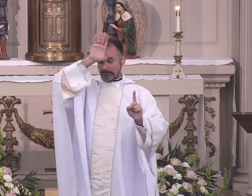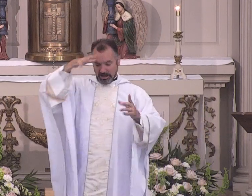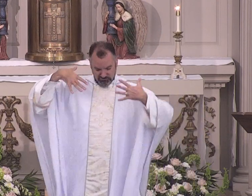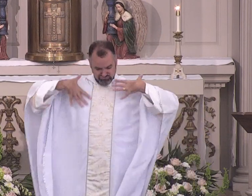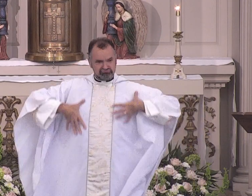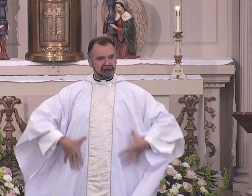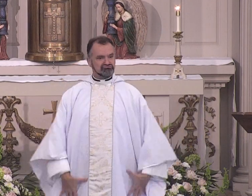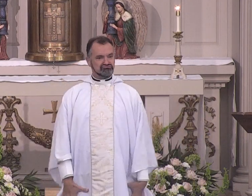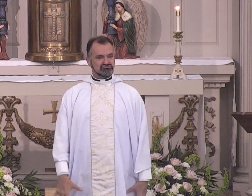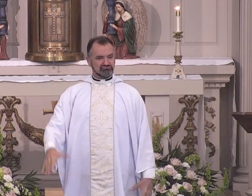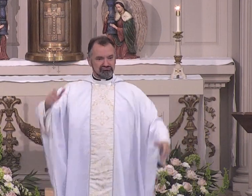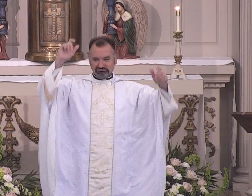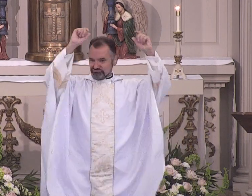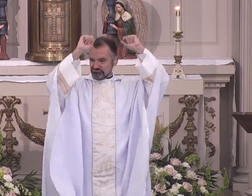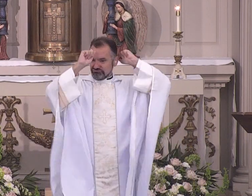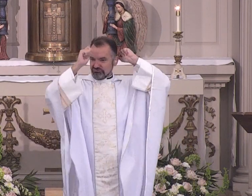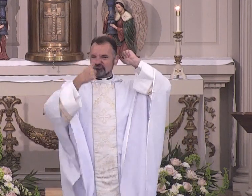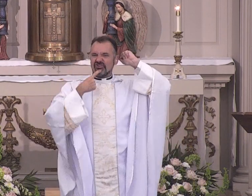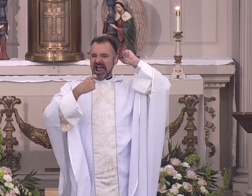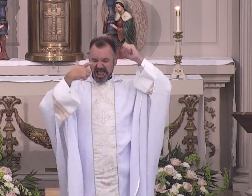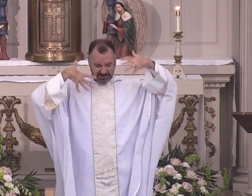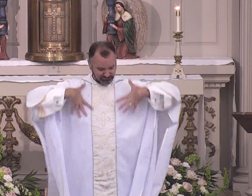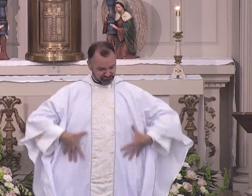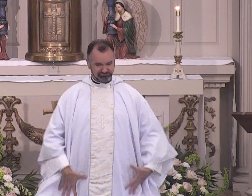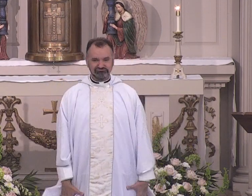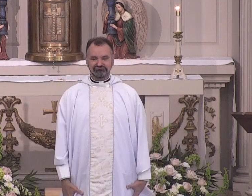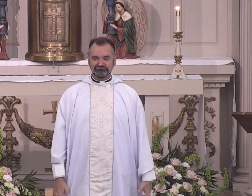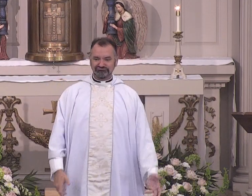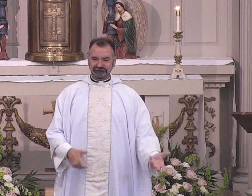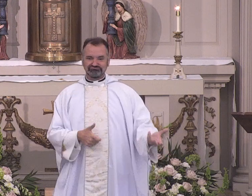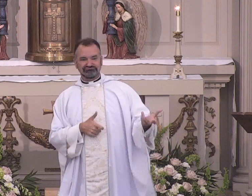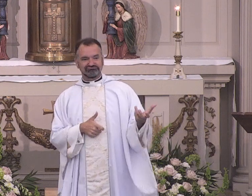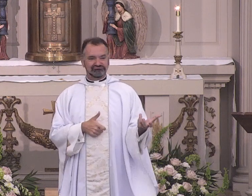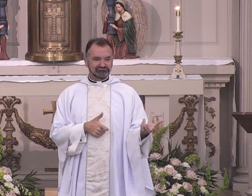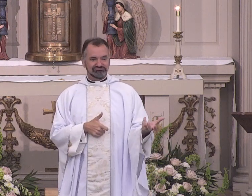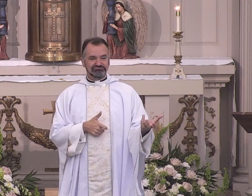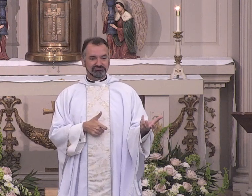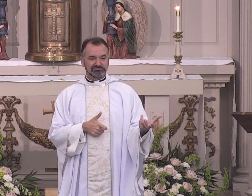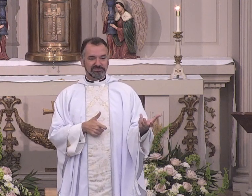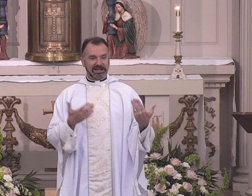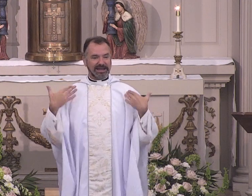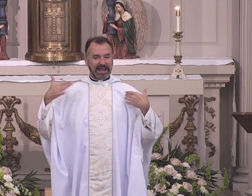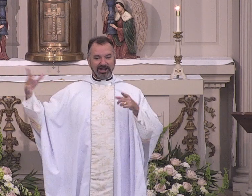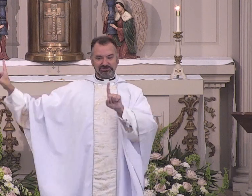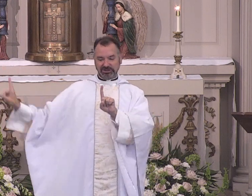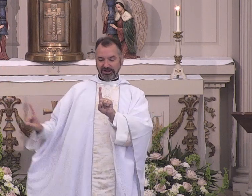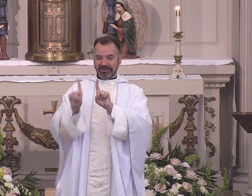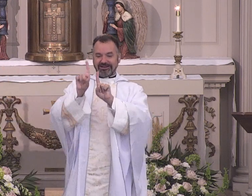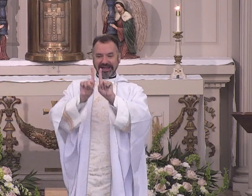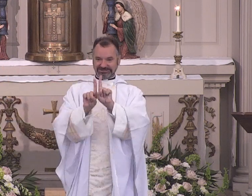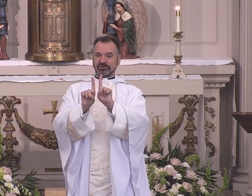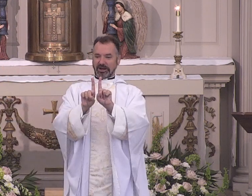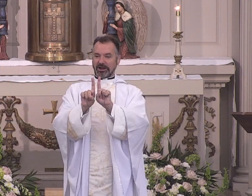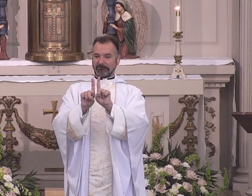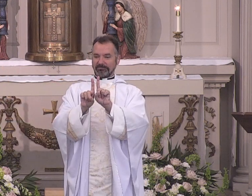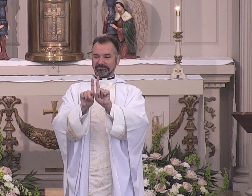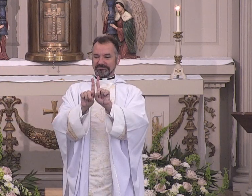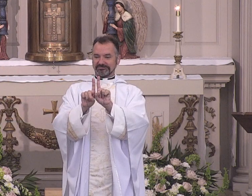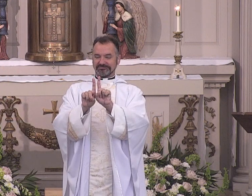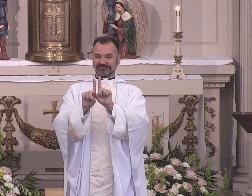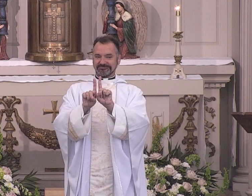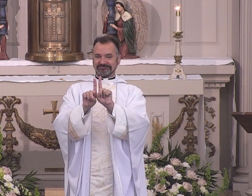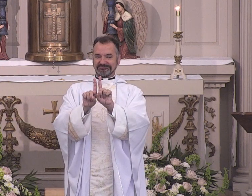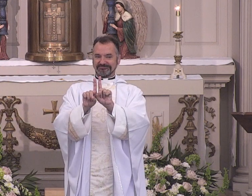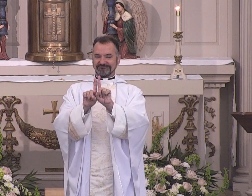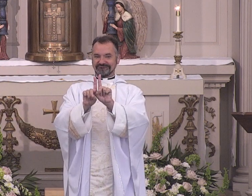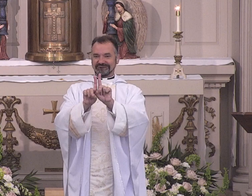And I remember one drawing of my grandfather, who was a firefighter, who had his firefighter's helmet on